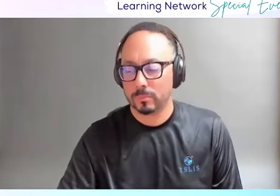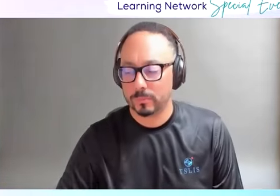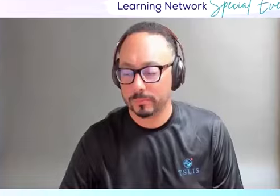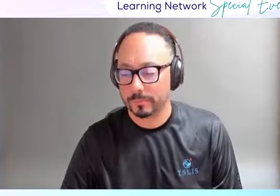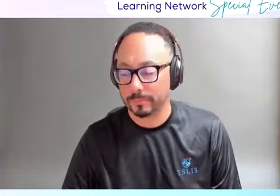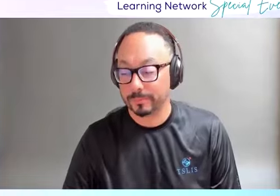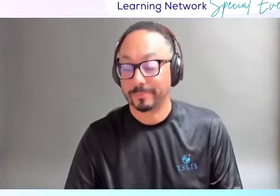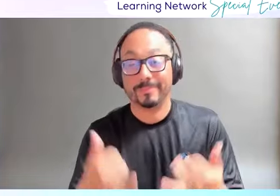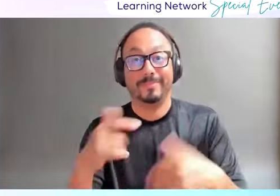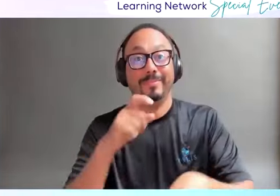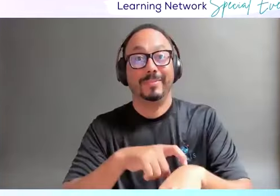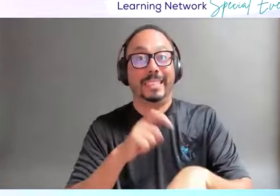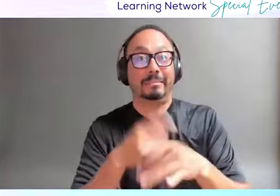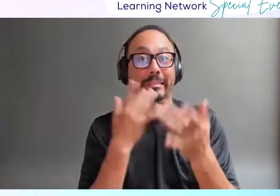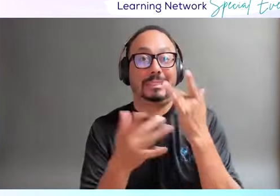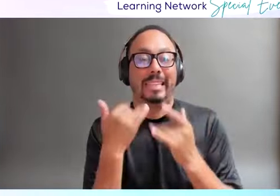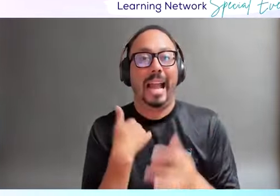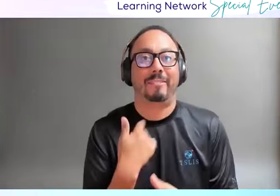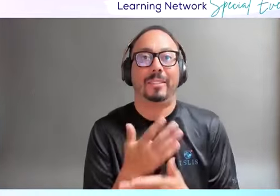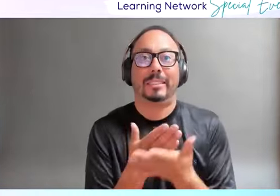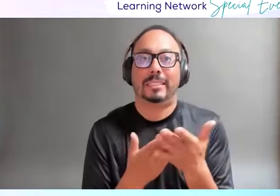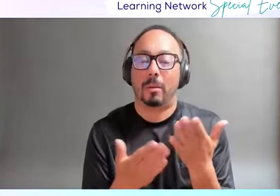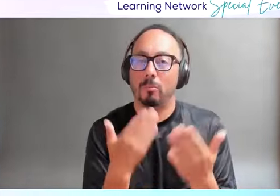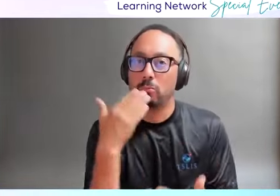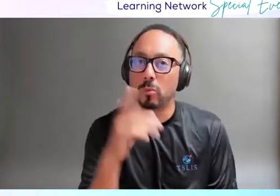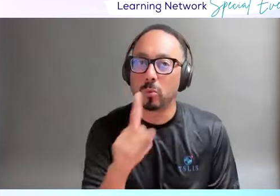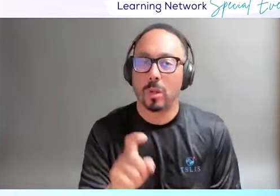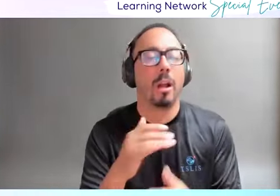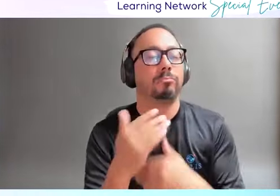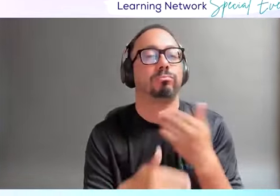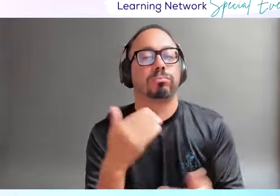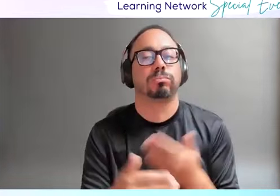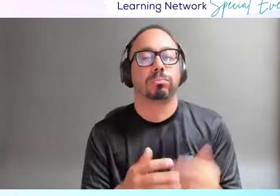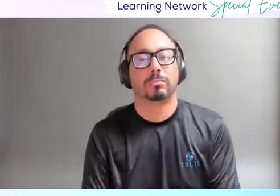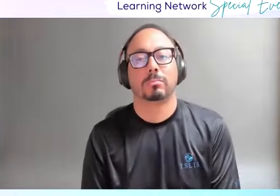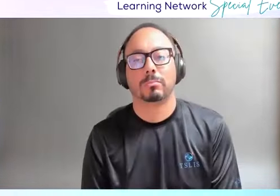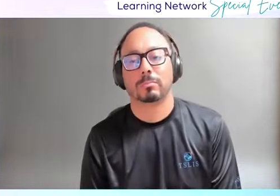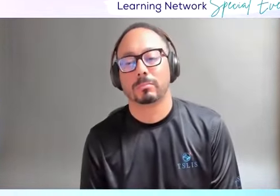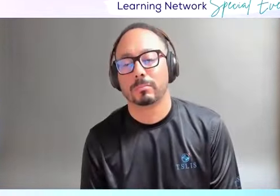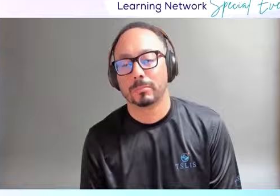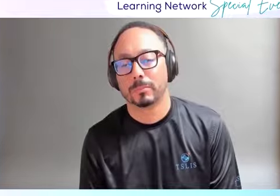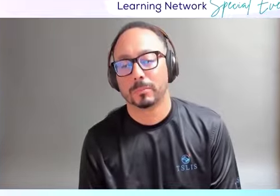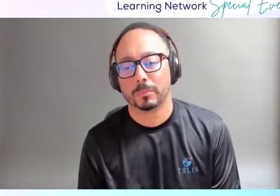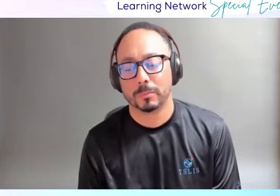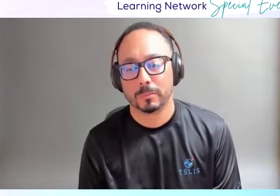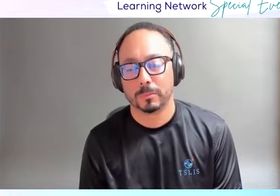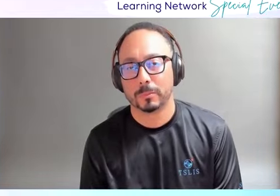but we have some really excellent questions, so we'll keep moving forward here. There was a question here around, are there